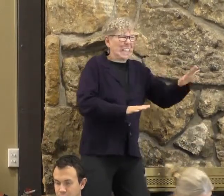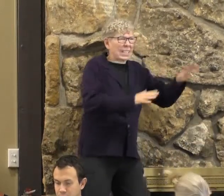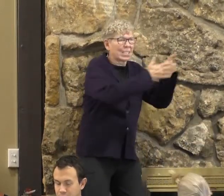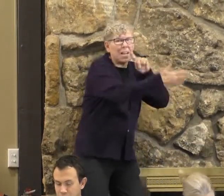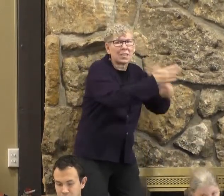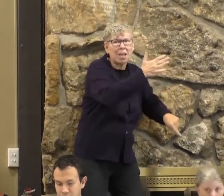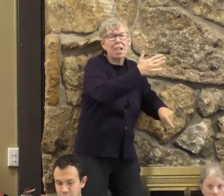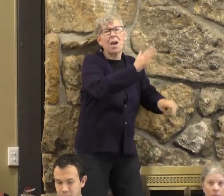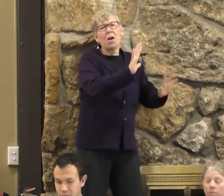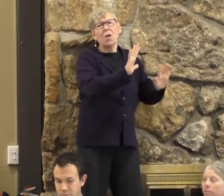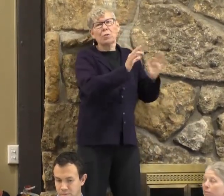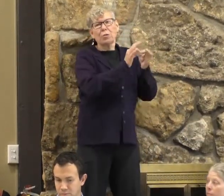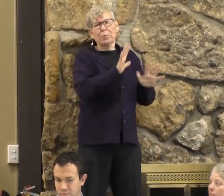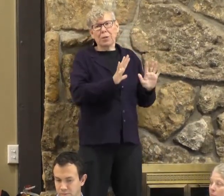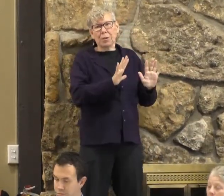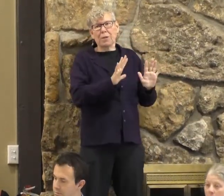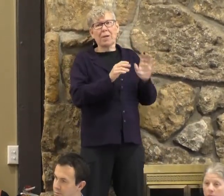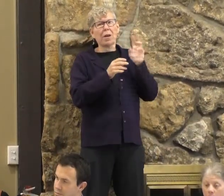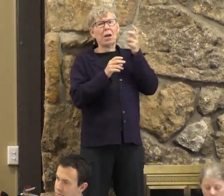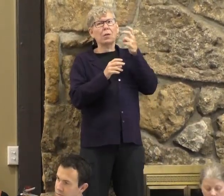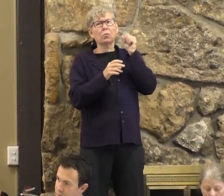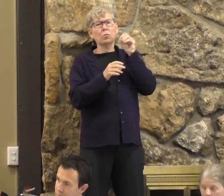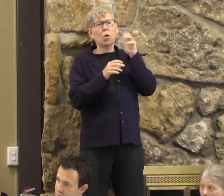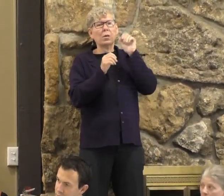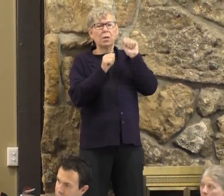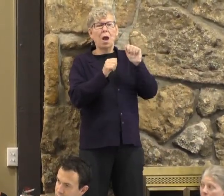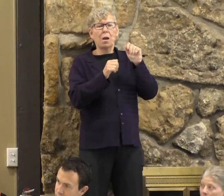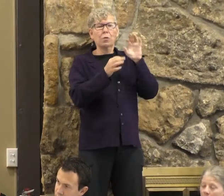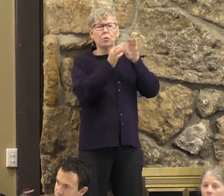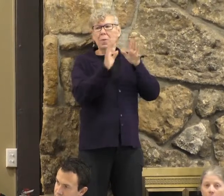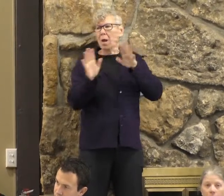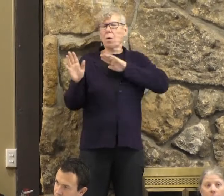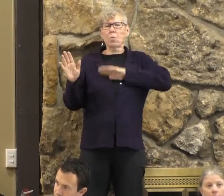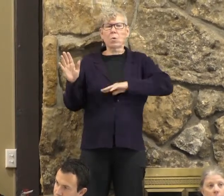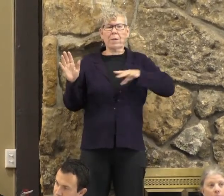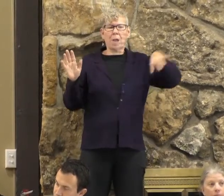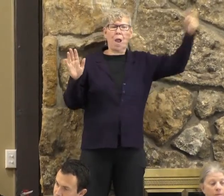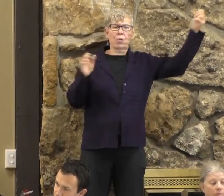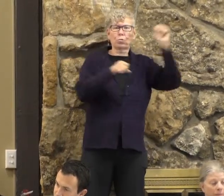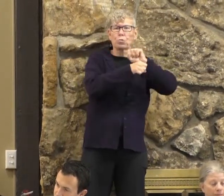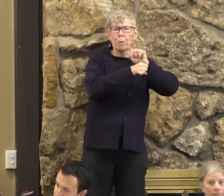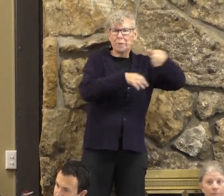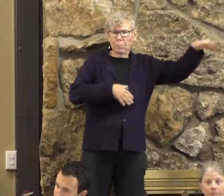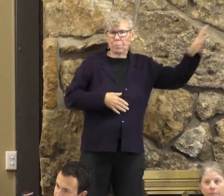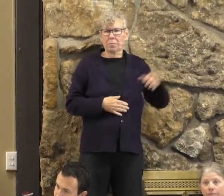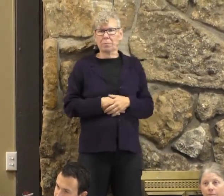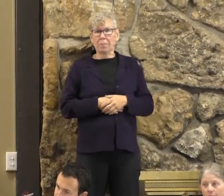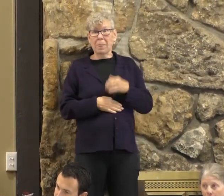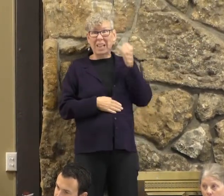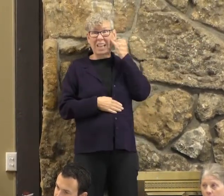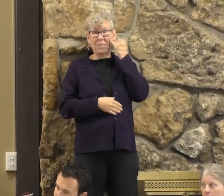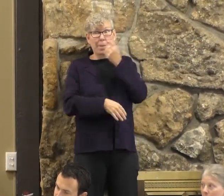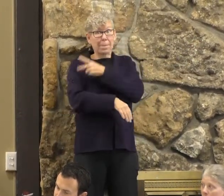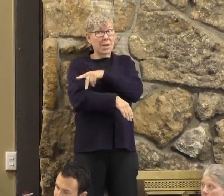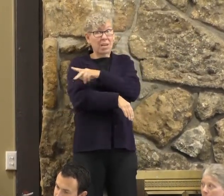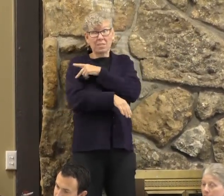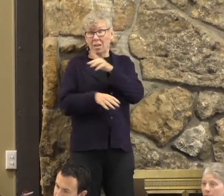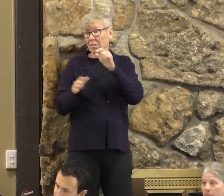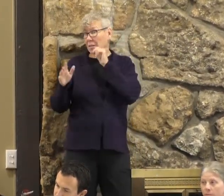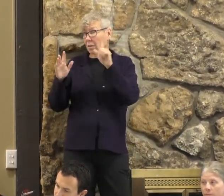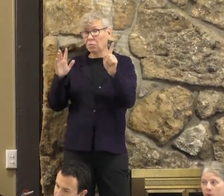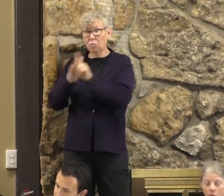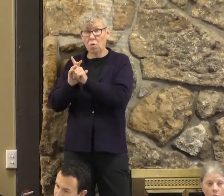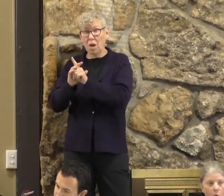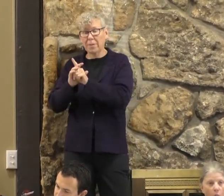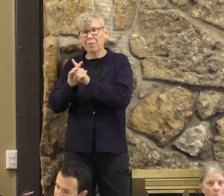And we've also learned the hard way that if the patient doesn't show up, there's a cost involved for that with us, and we don't mind that. That's